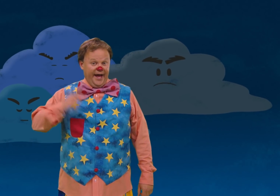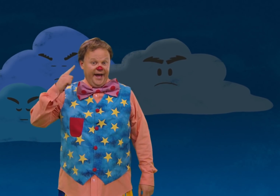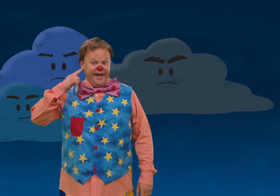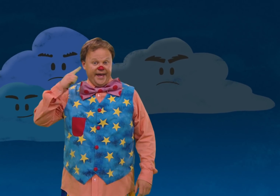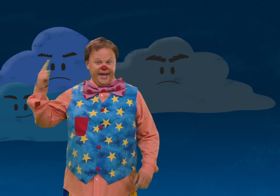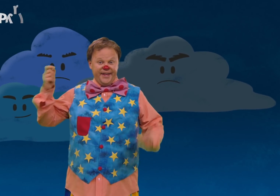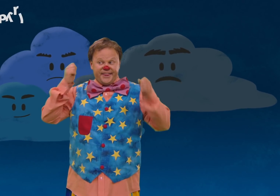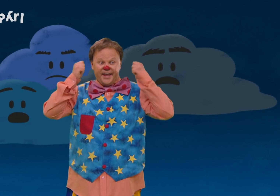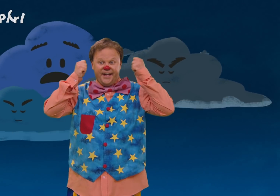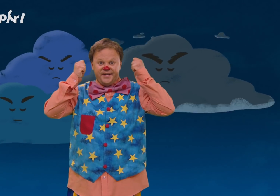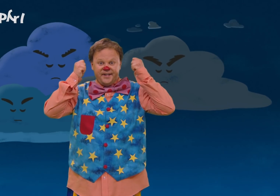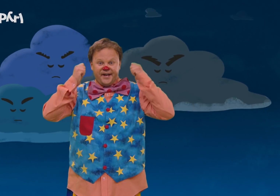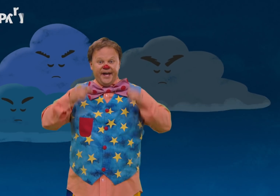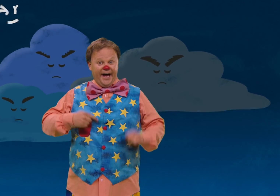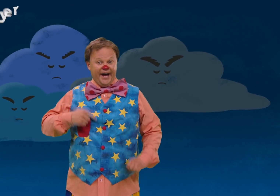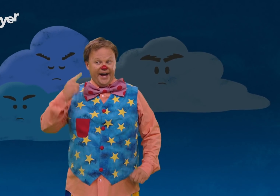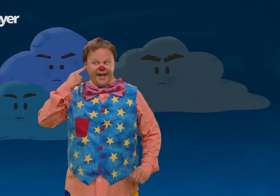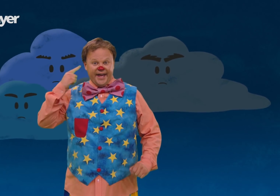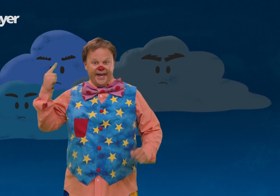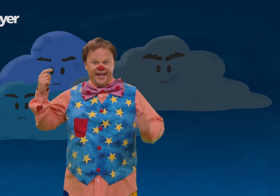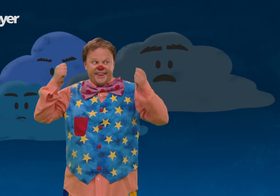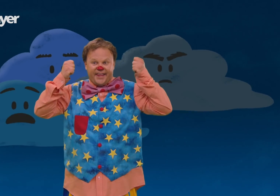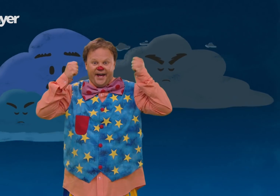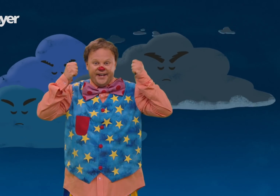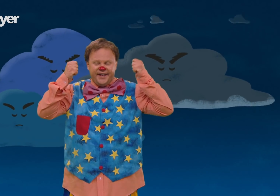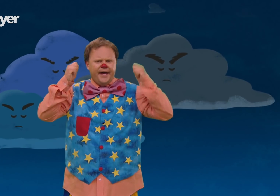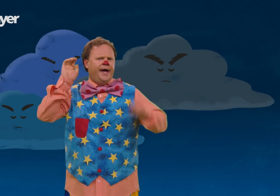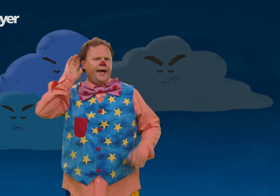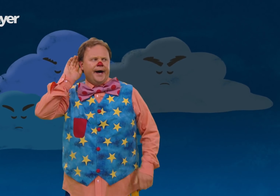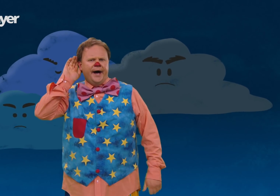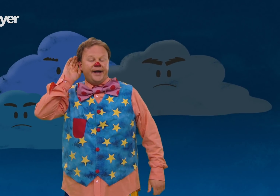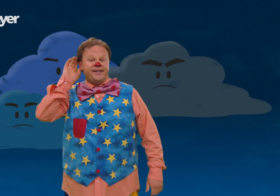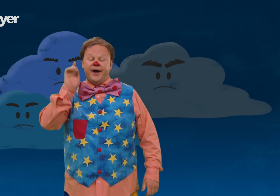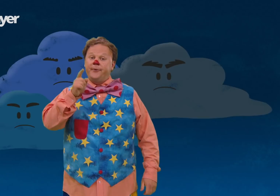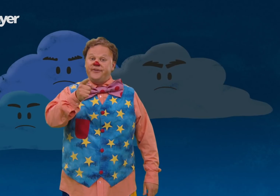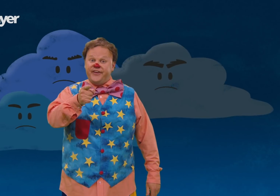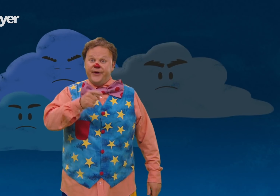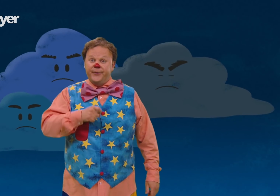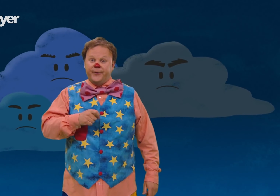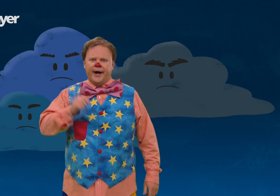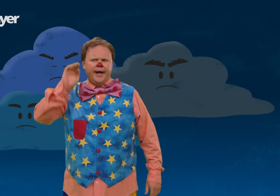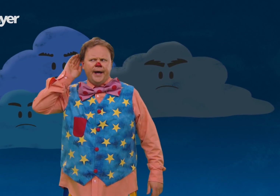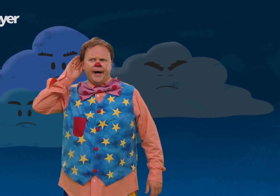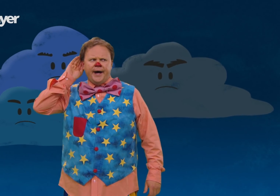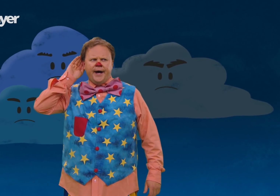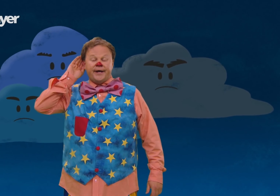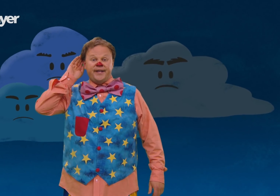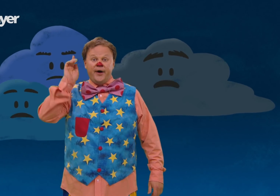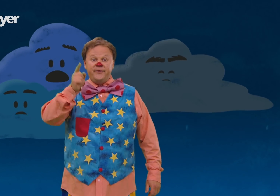I hear thunder. I hear thunder. Hark, don't you? Hark, don't